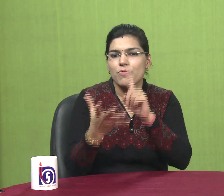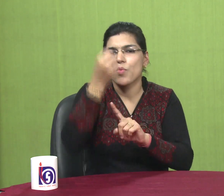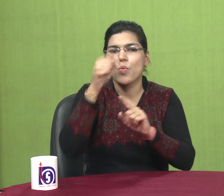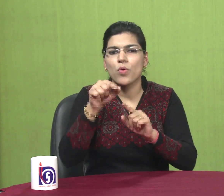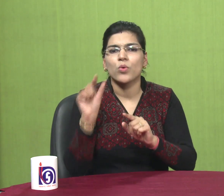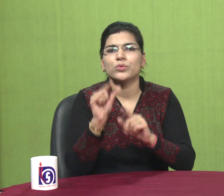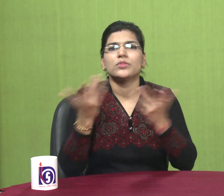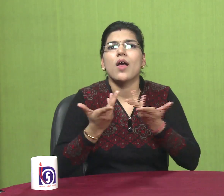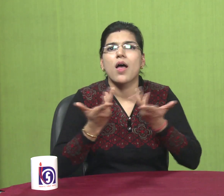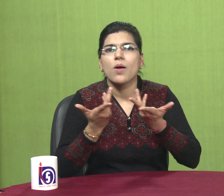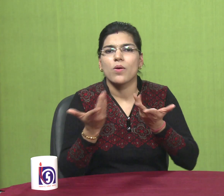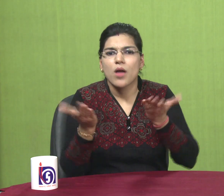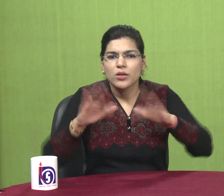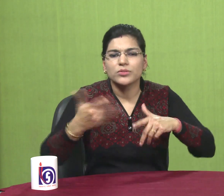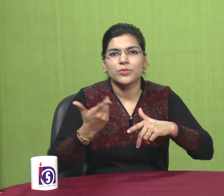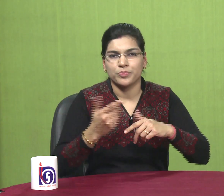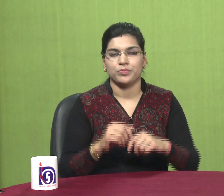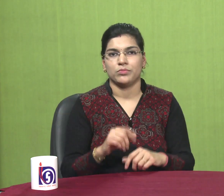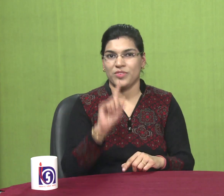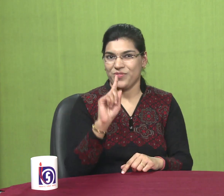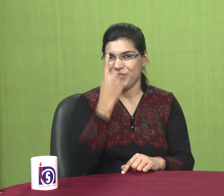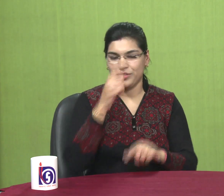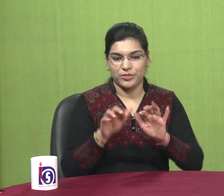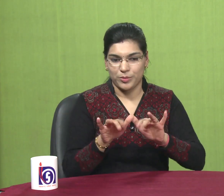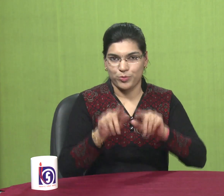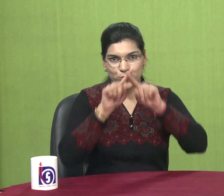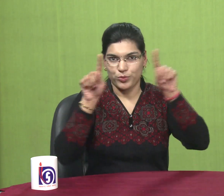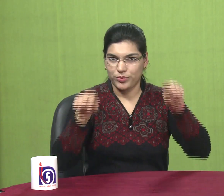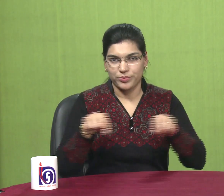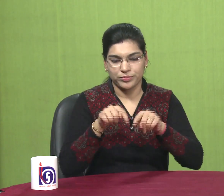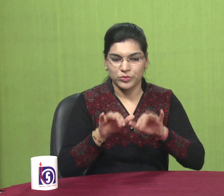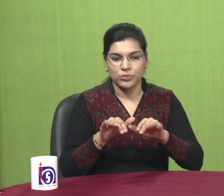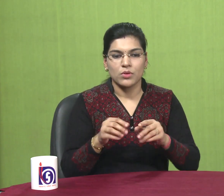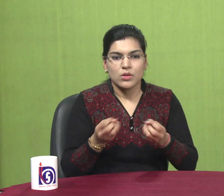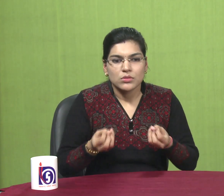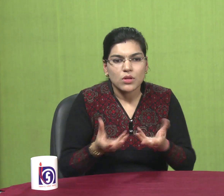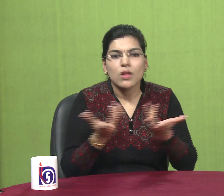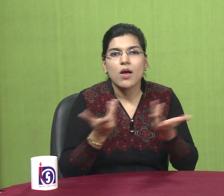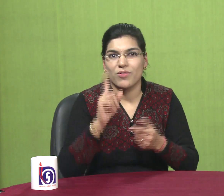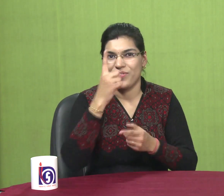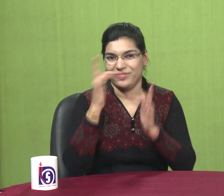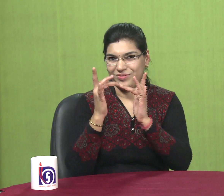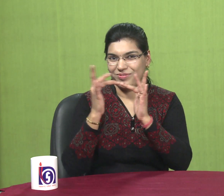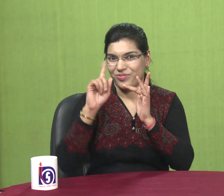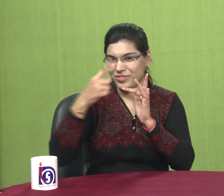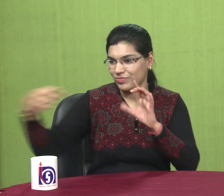Getting internet connection on your computer, any terminal to activate